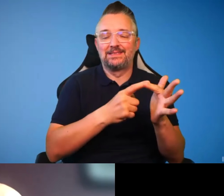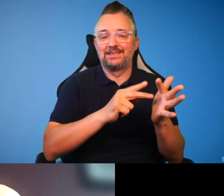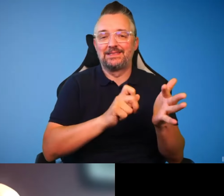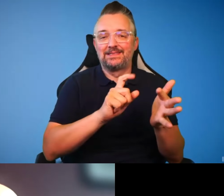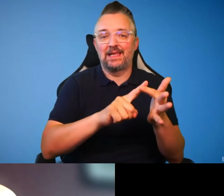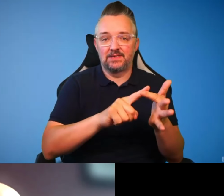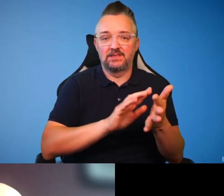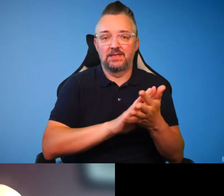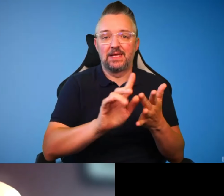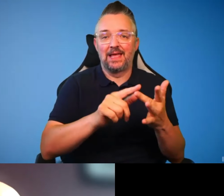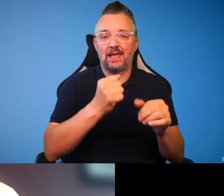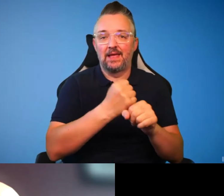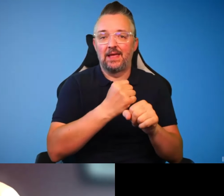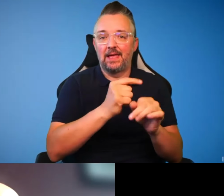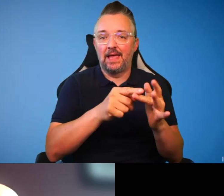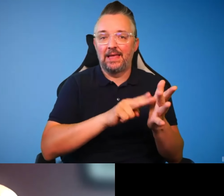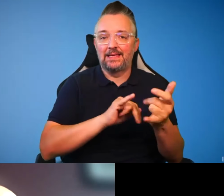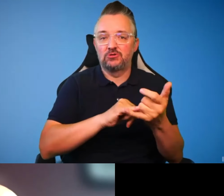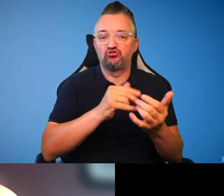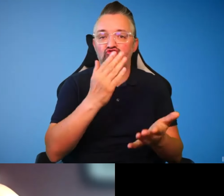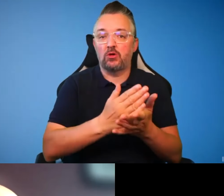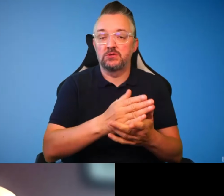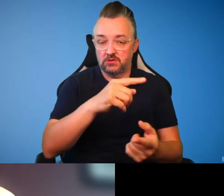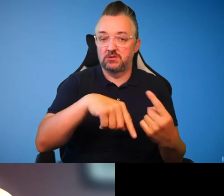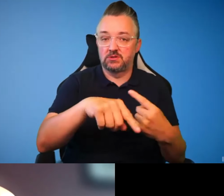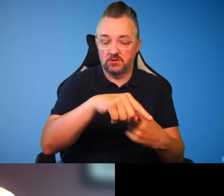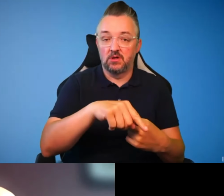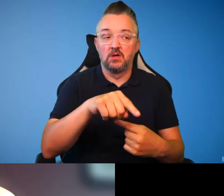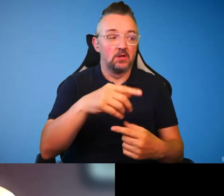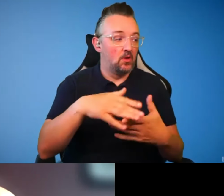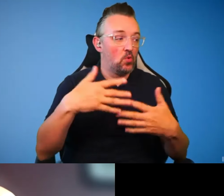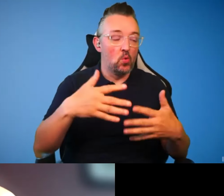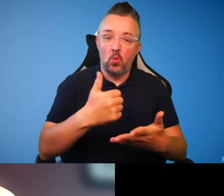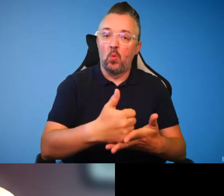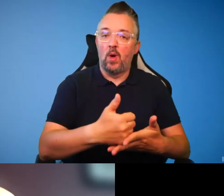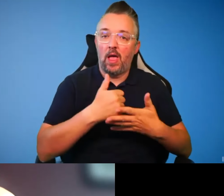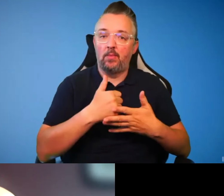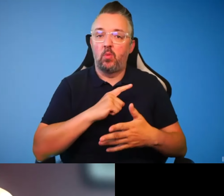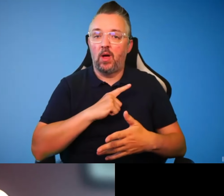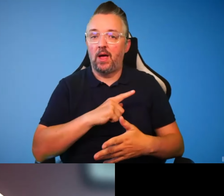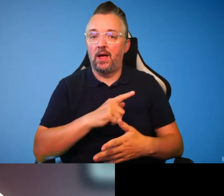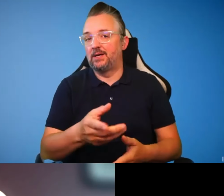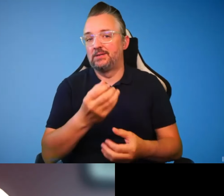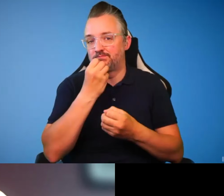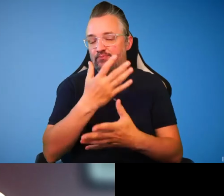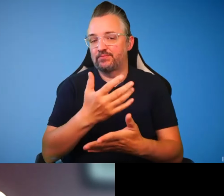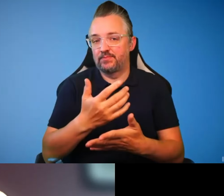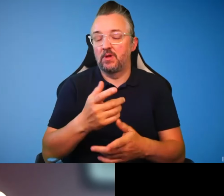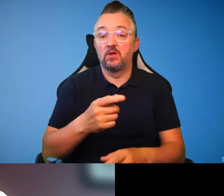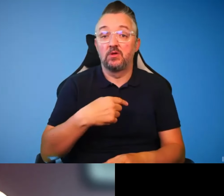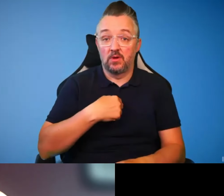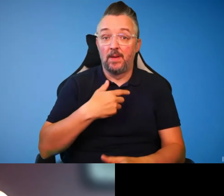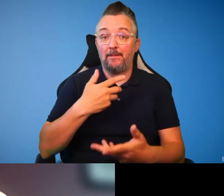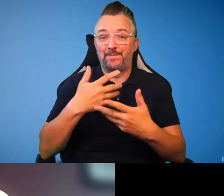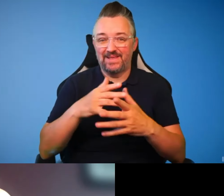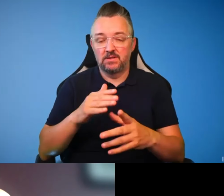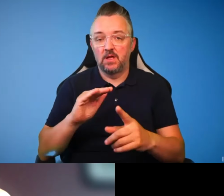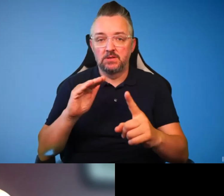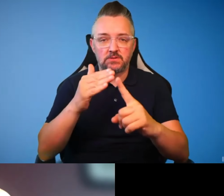from, are really helping us do that because they have a really good track record of that. So we've got some very